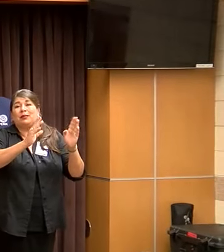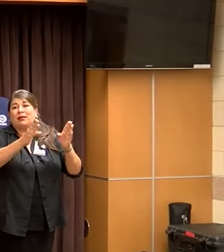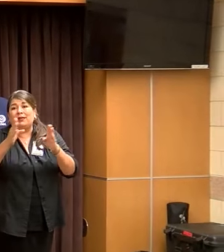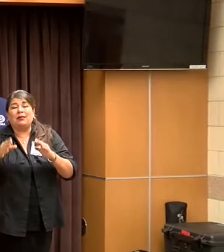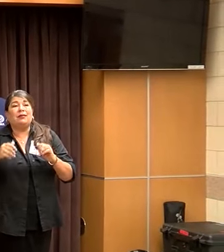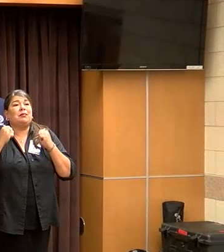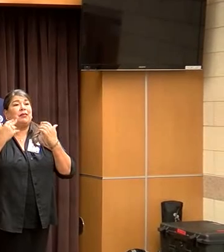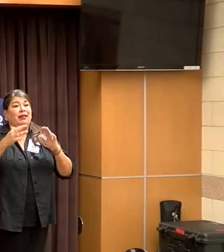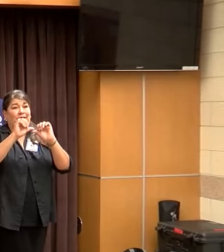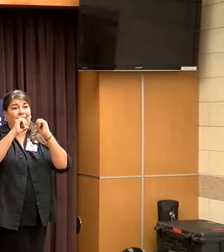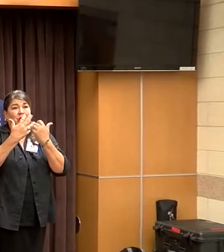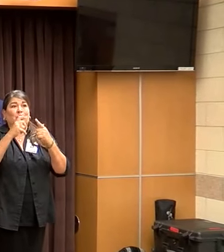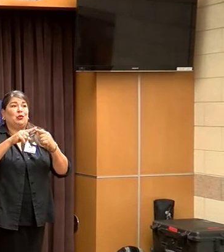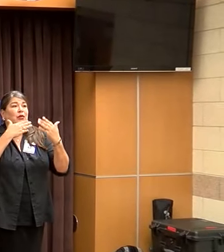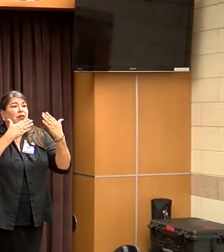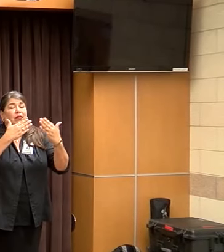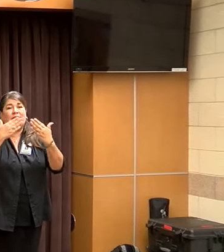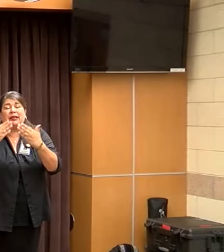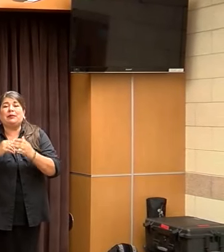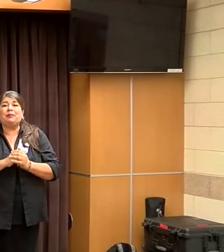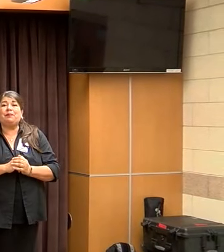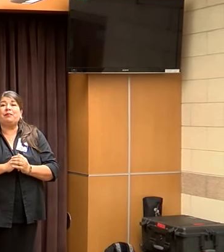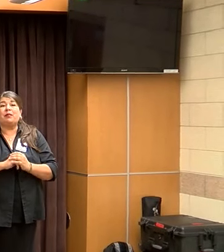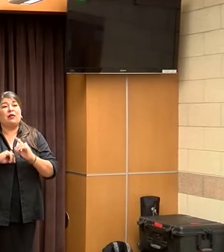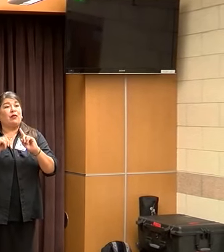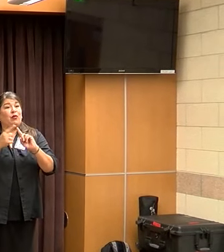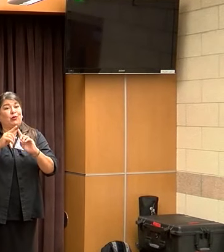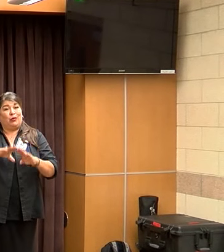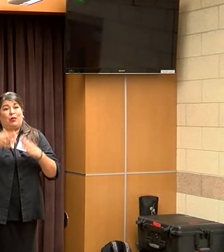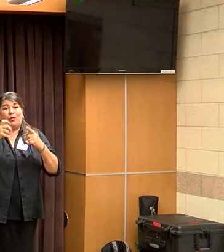thank. First of all, I'd like to thank our community.